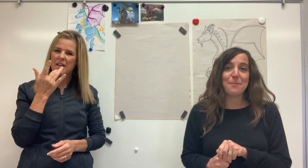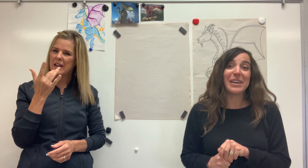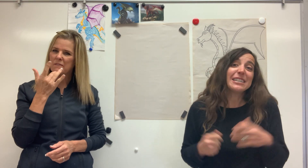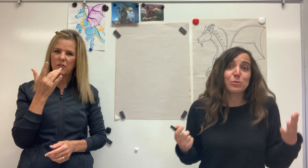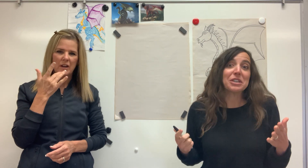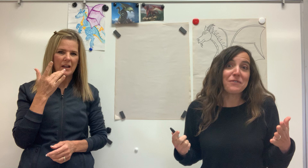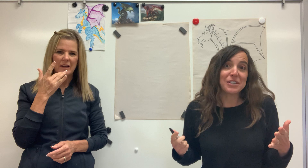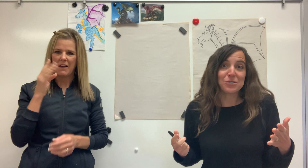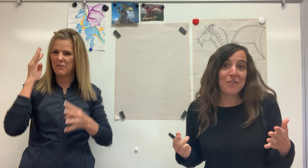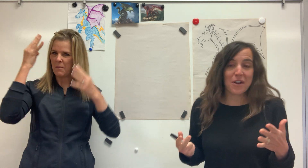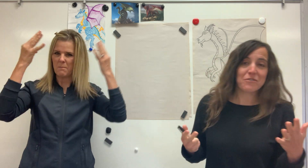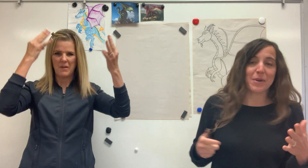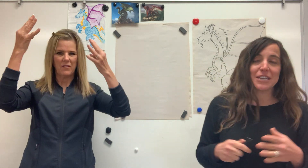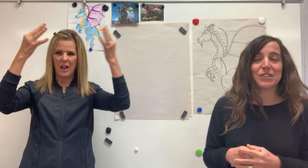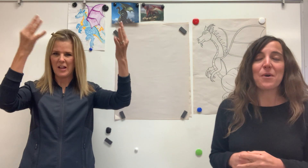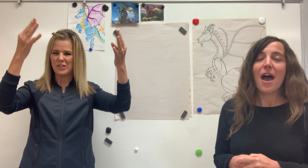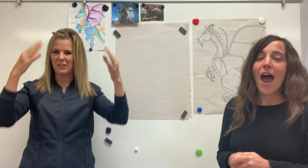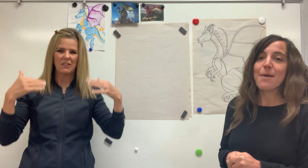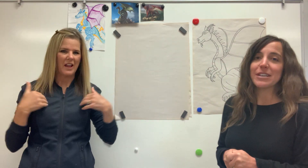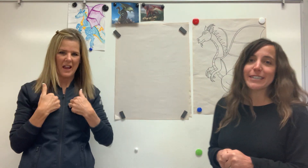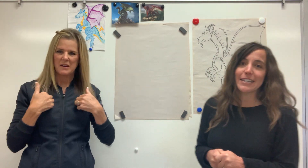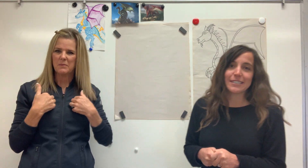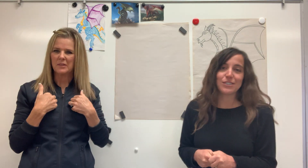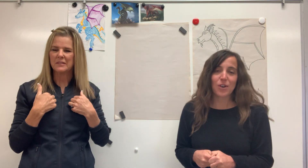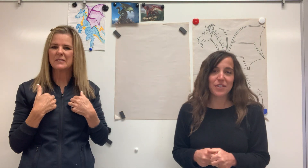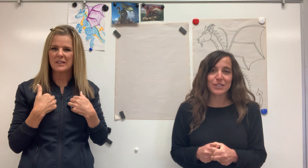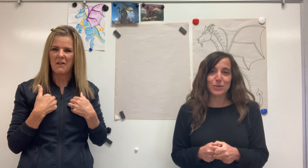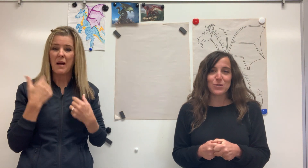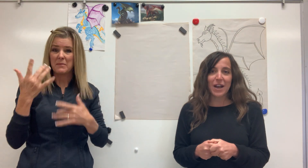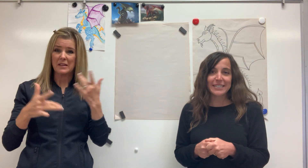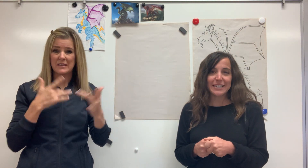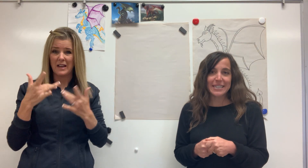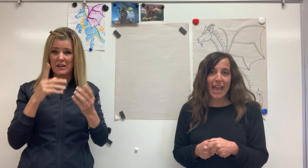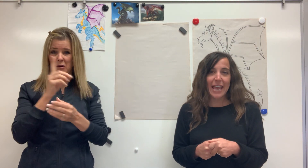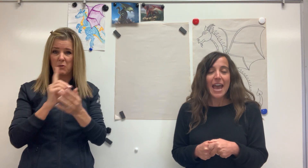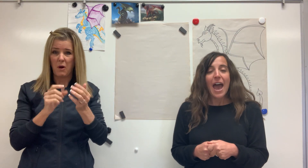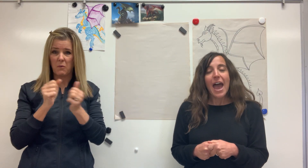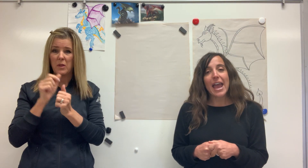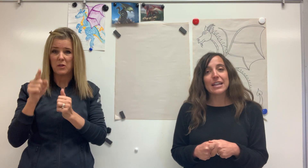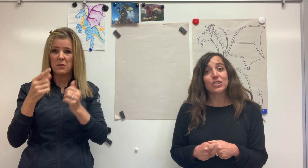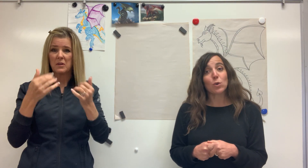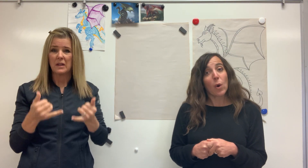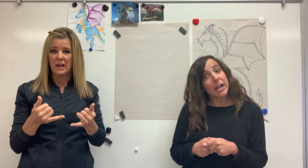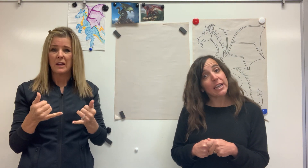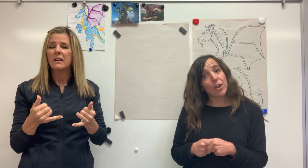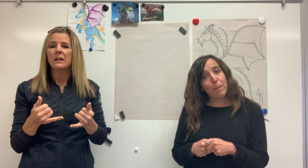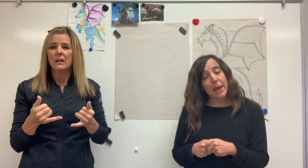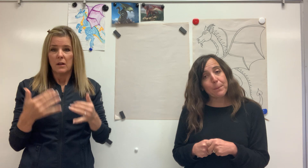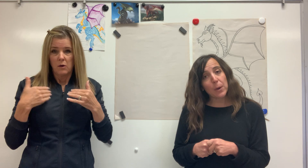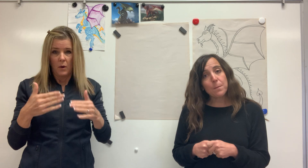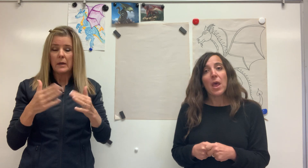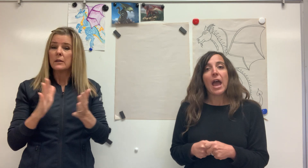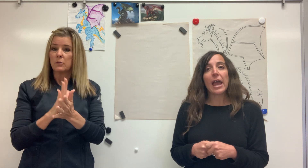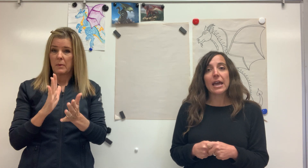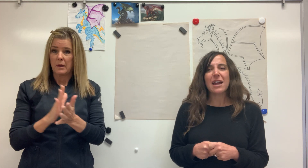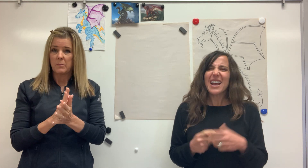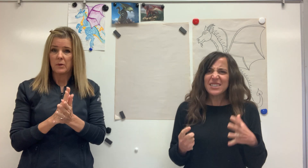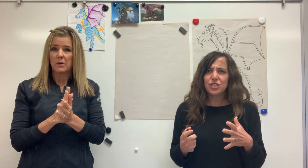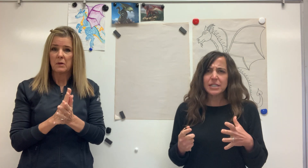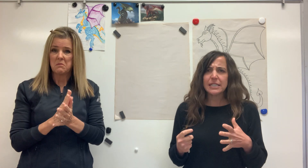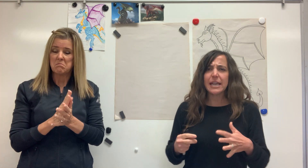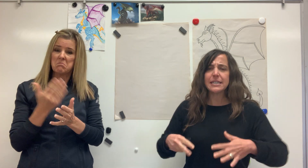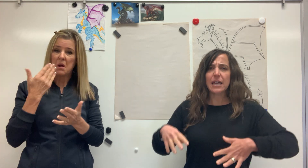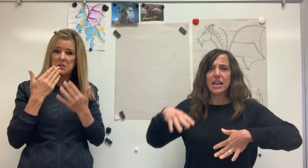but he's really fun to draw for everybody. So I'm excited to draw this with you guys today. And so go ahead and get your paper. And